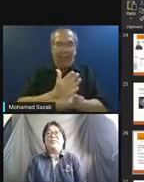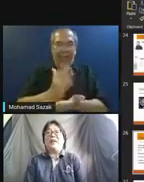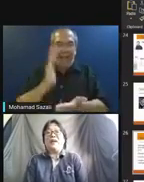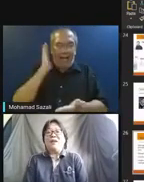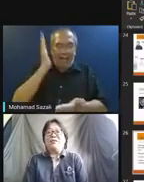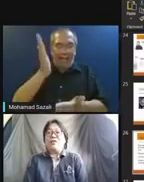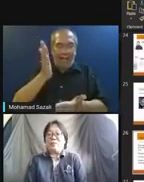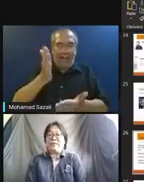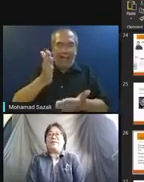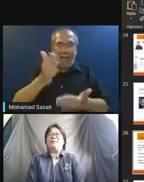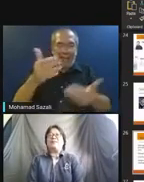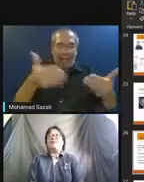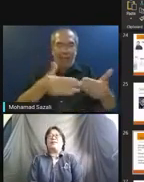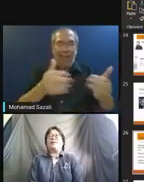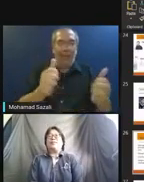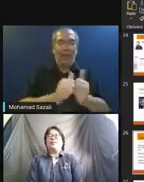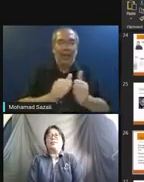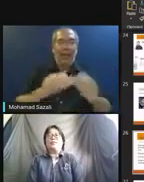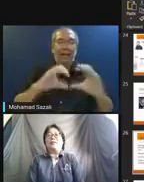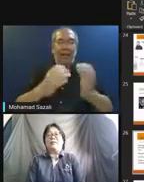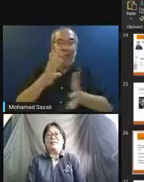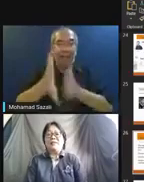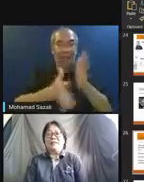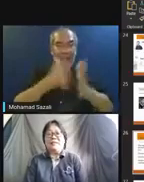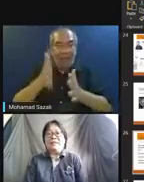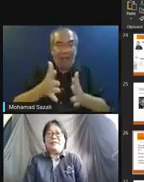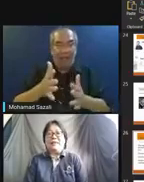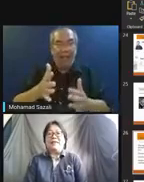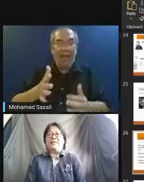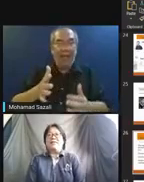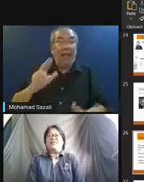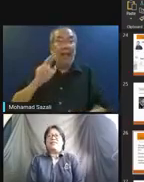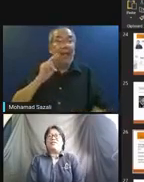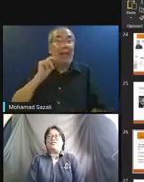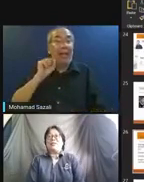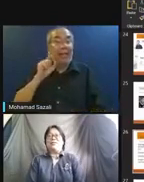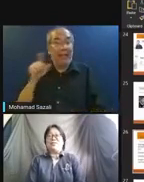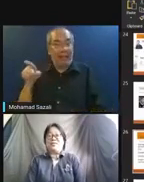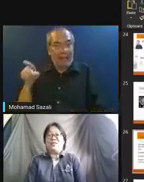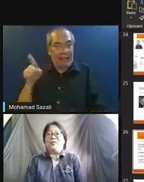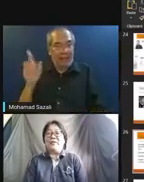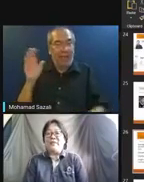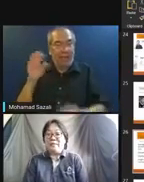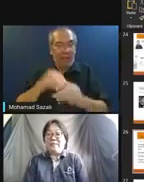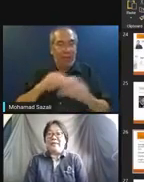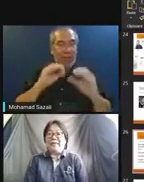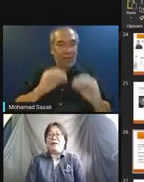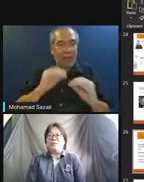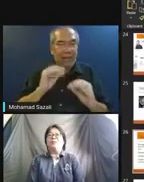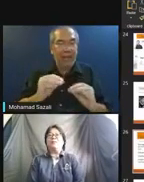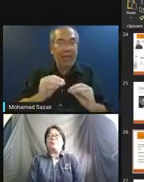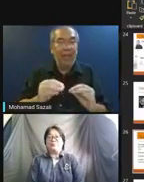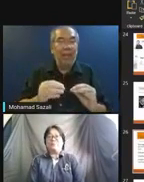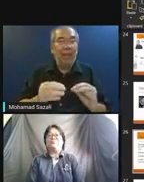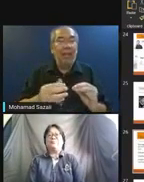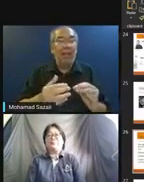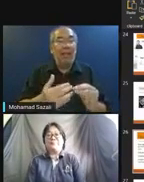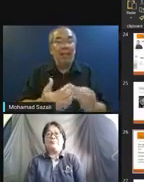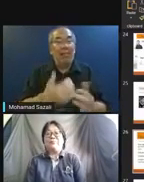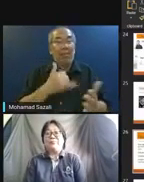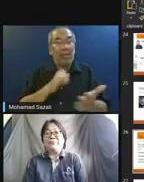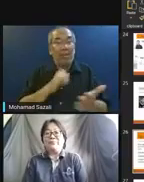So I think I will stop here and let Cik Nosada to teach you for the remaining hour.